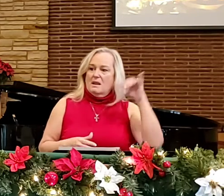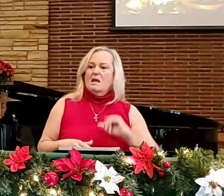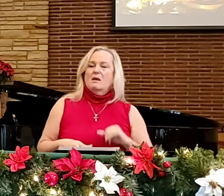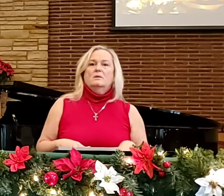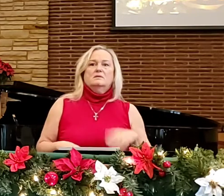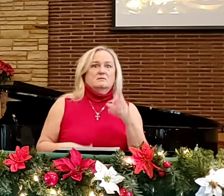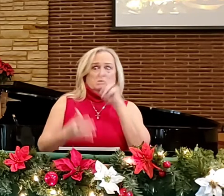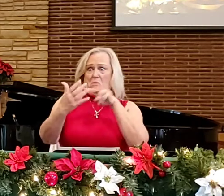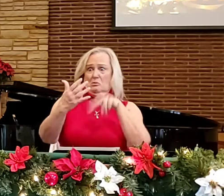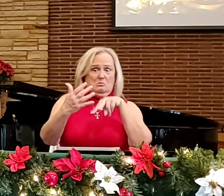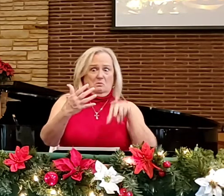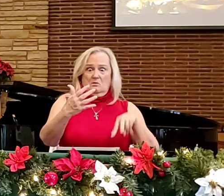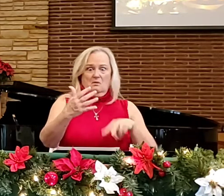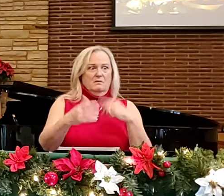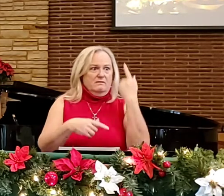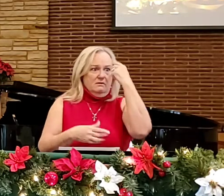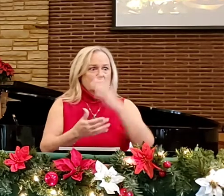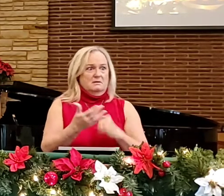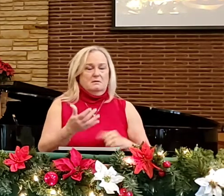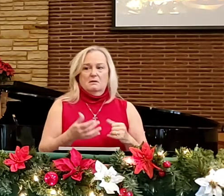madly searching for some